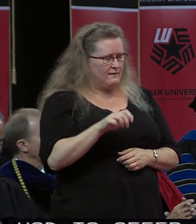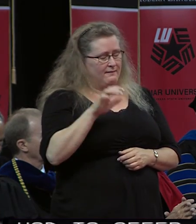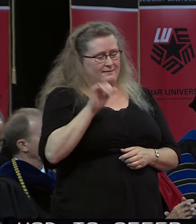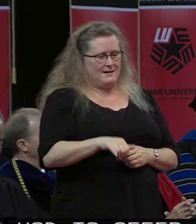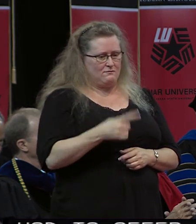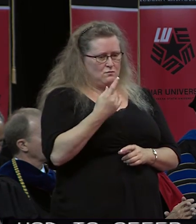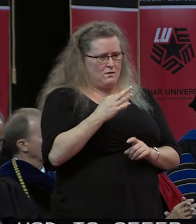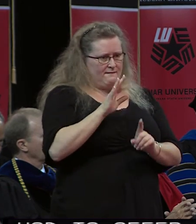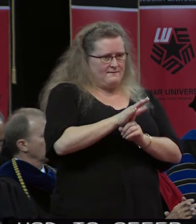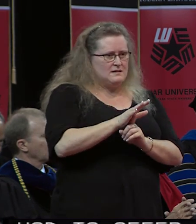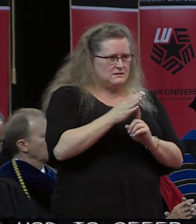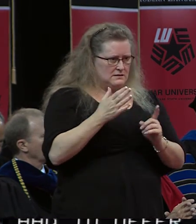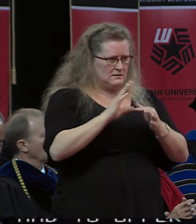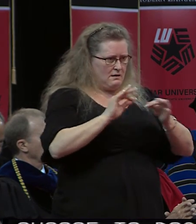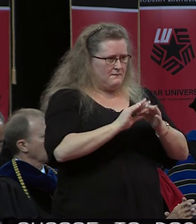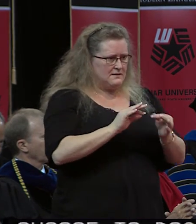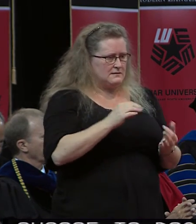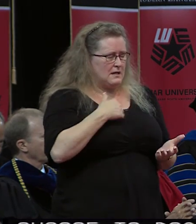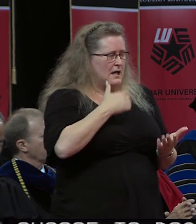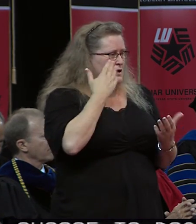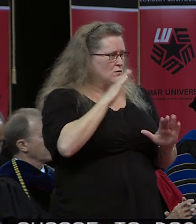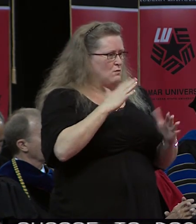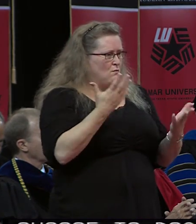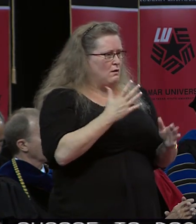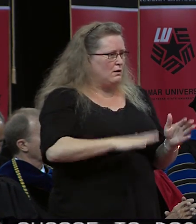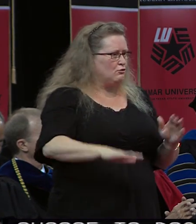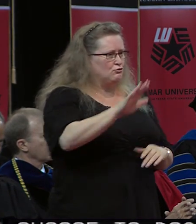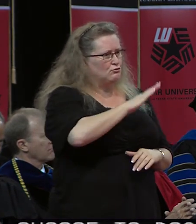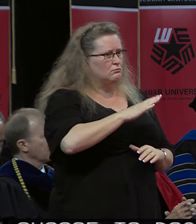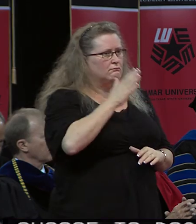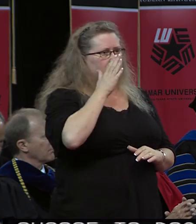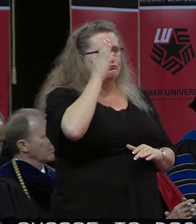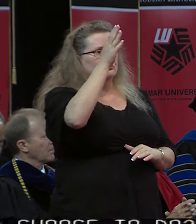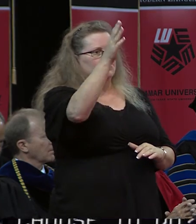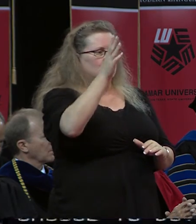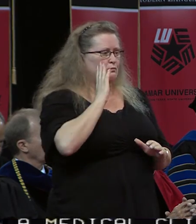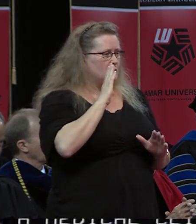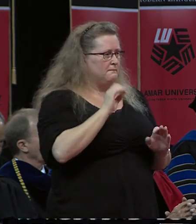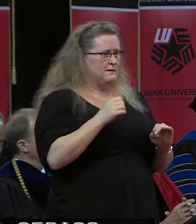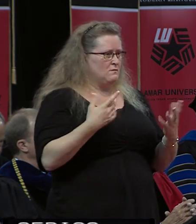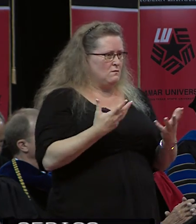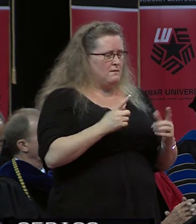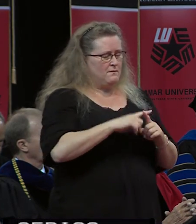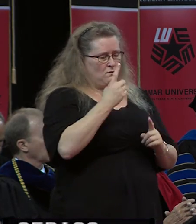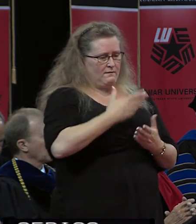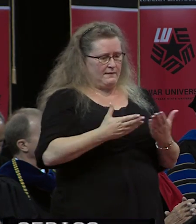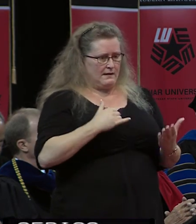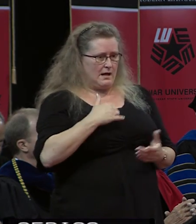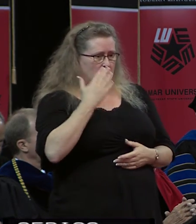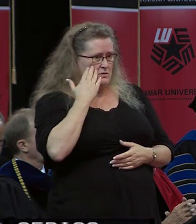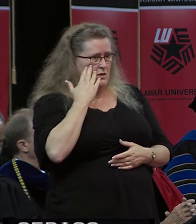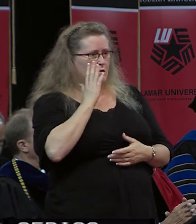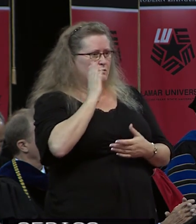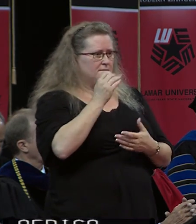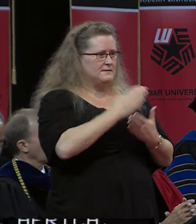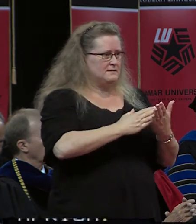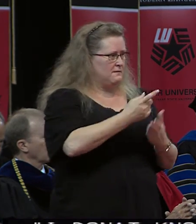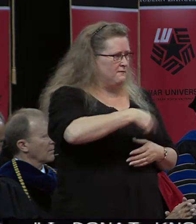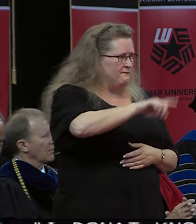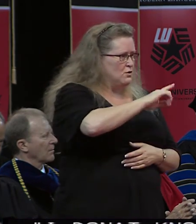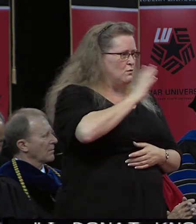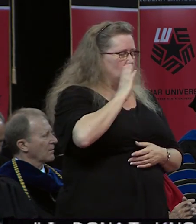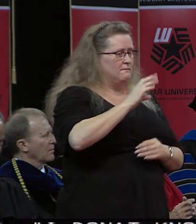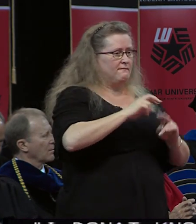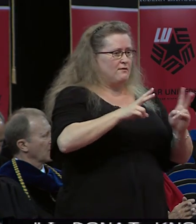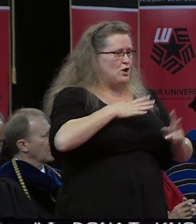his assertions. "I don't know what your destiny will be, but one thing I know, the ones among you who will be really happy